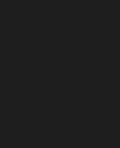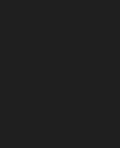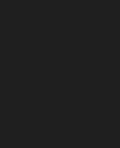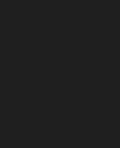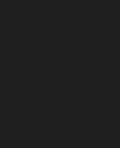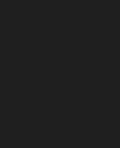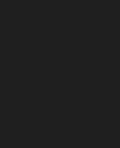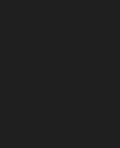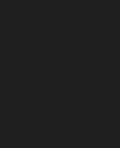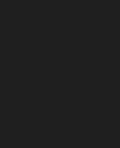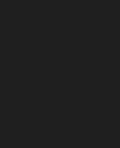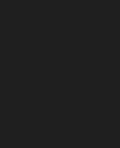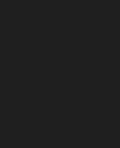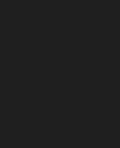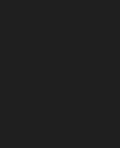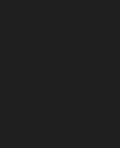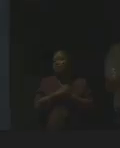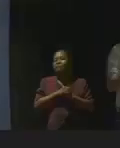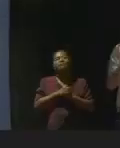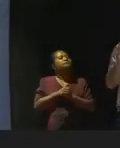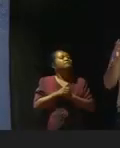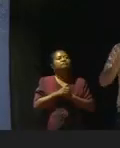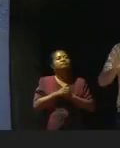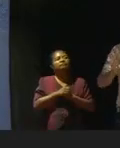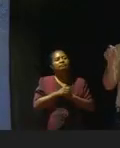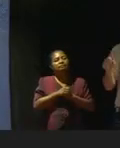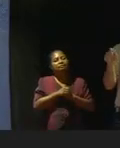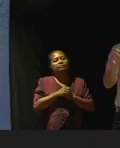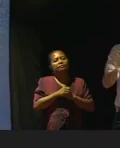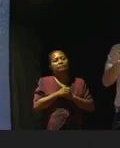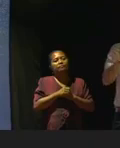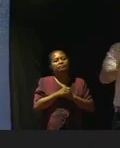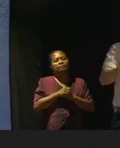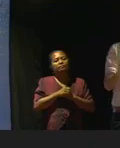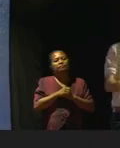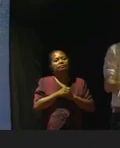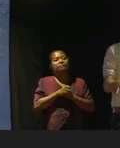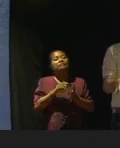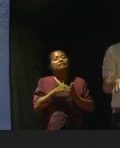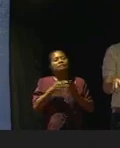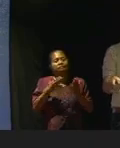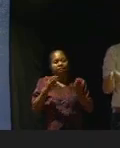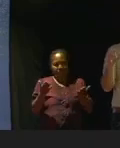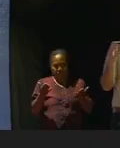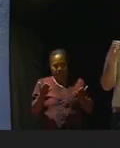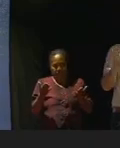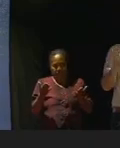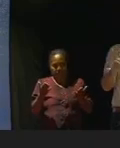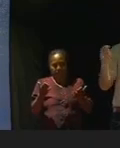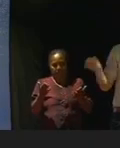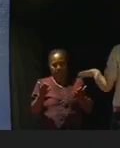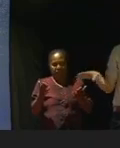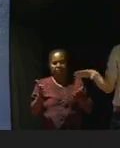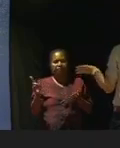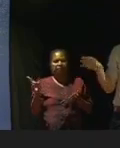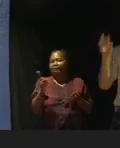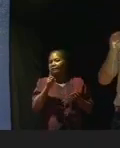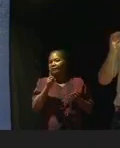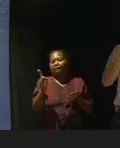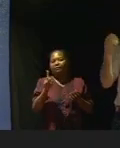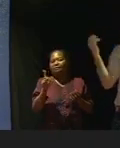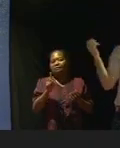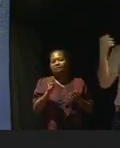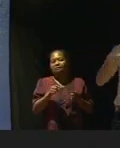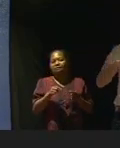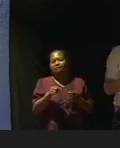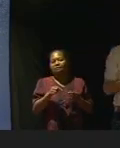All right, so enough talking about that. Let's talk about what's available to you right now. Okay, so if you were to sign up to irc.gov